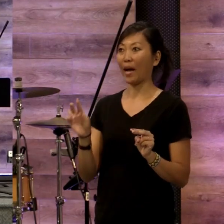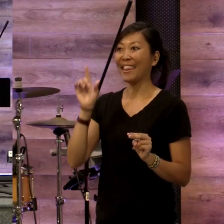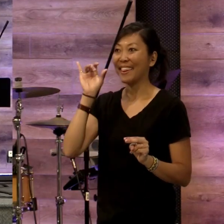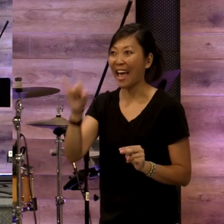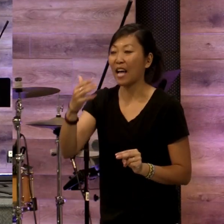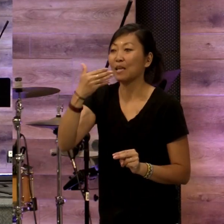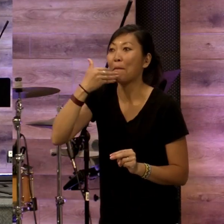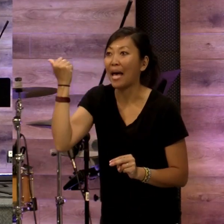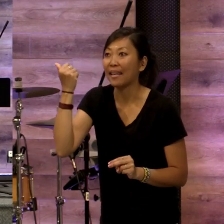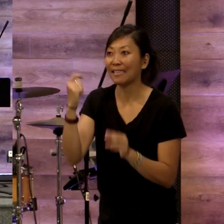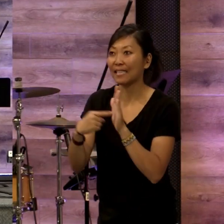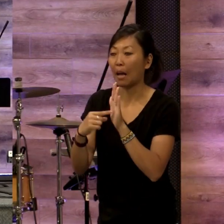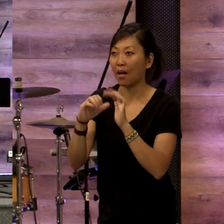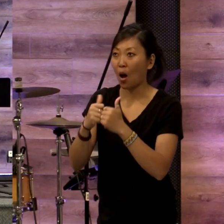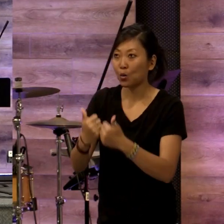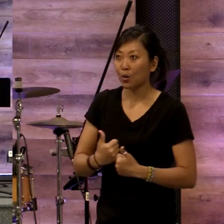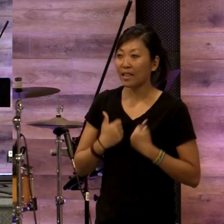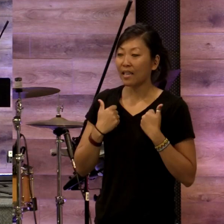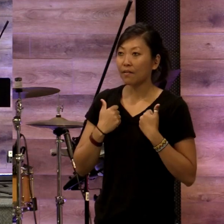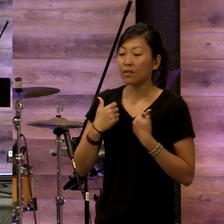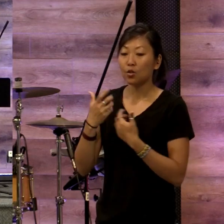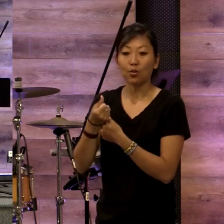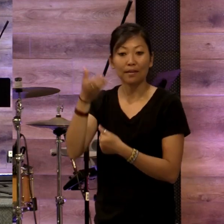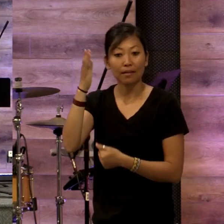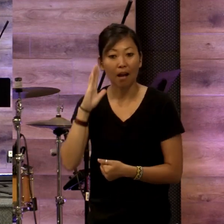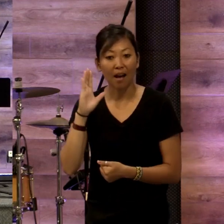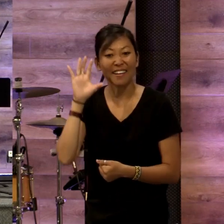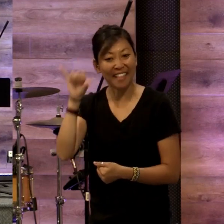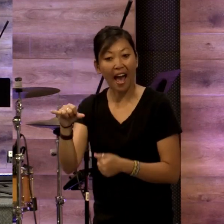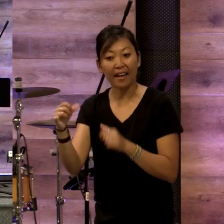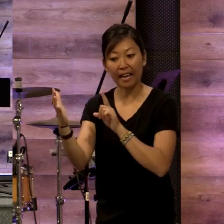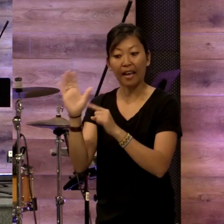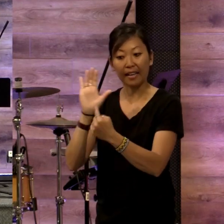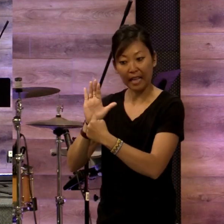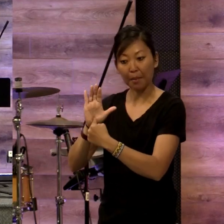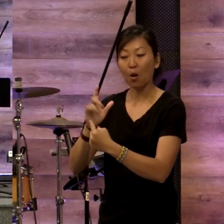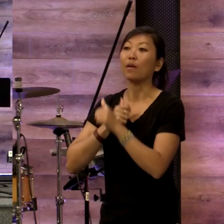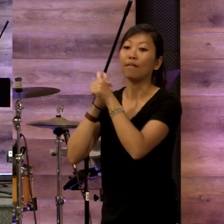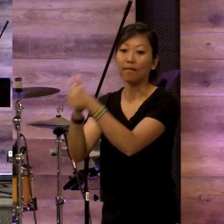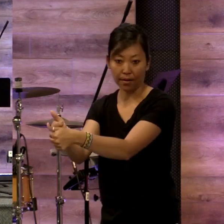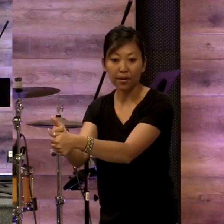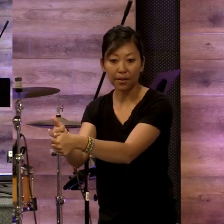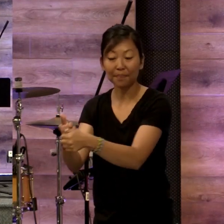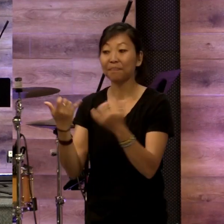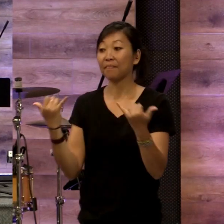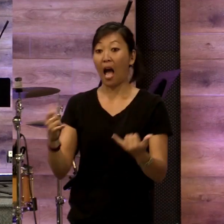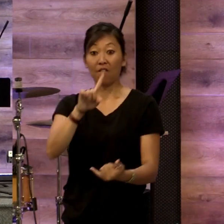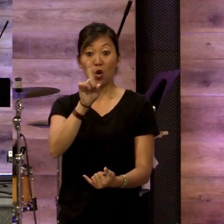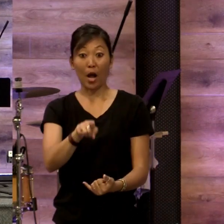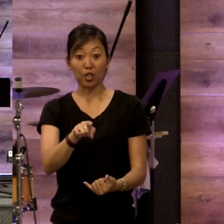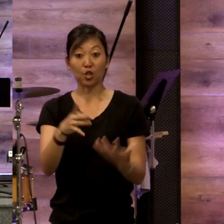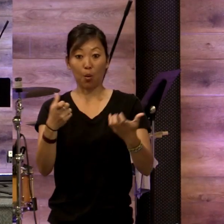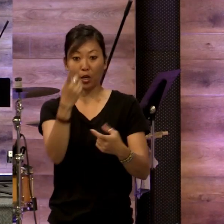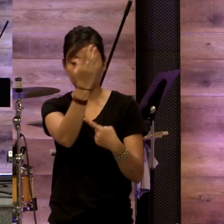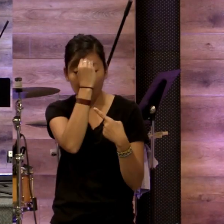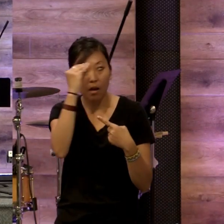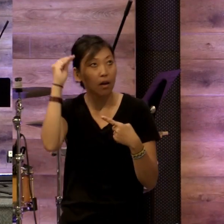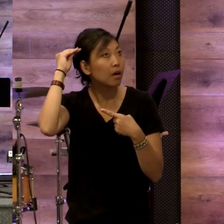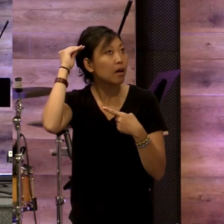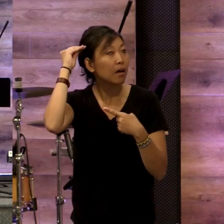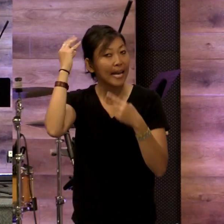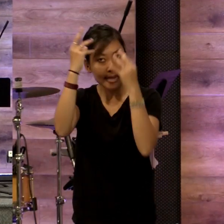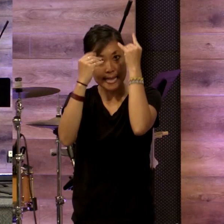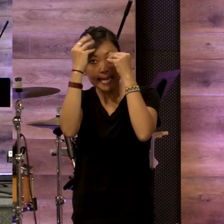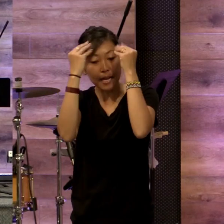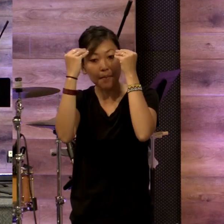live and entrust ourselves with God. And so really, the question that I want you to go home with today and think